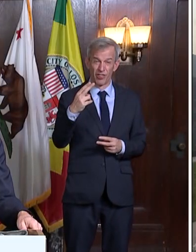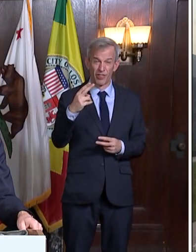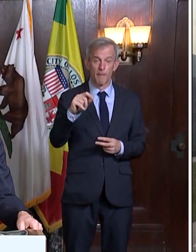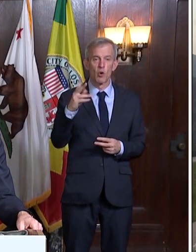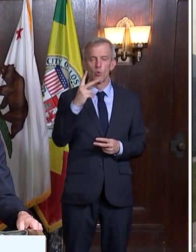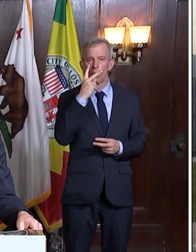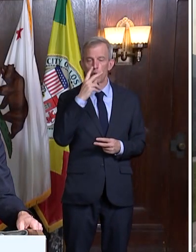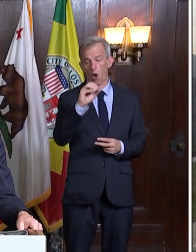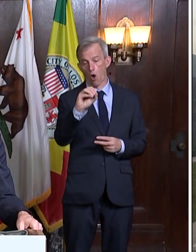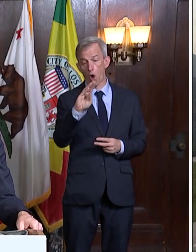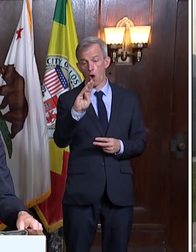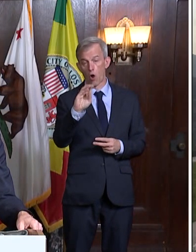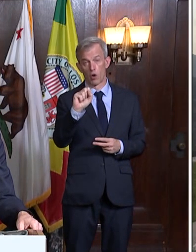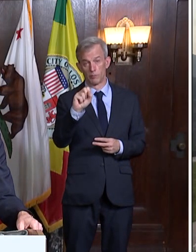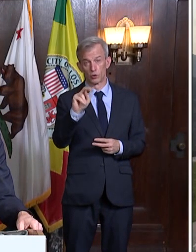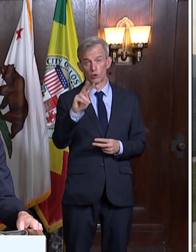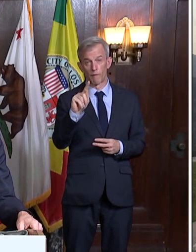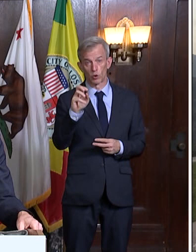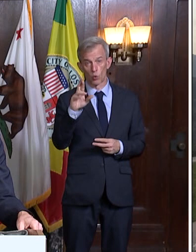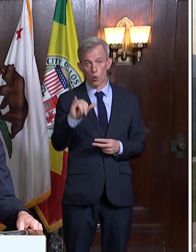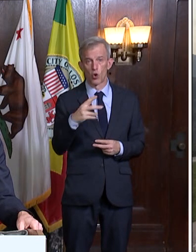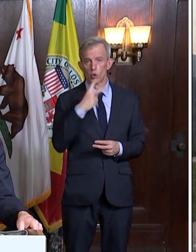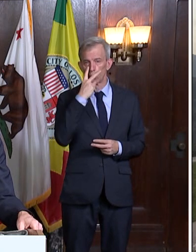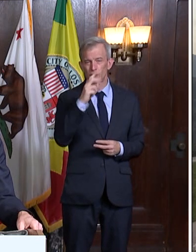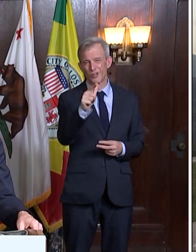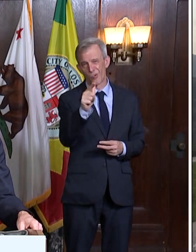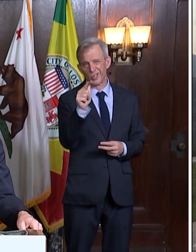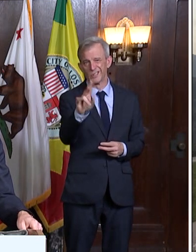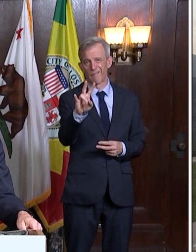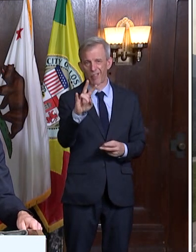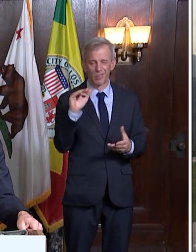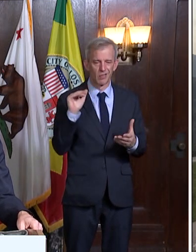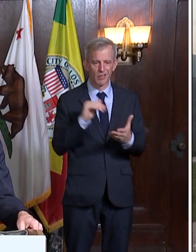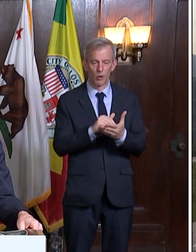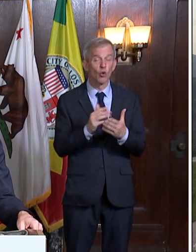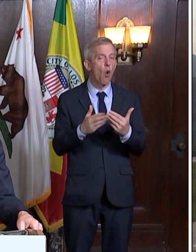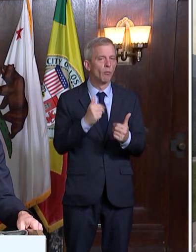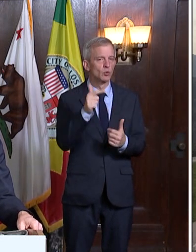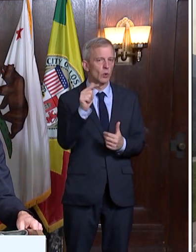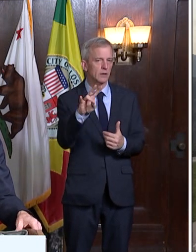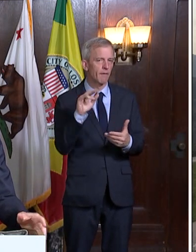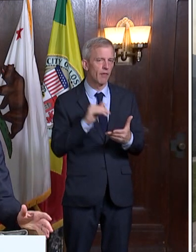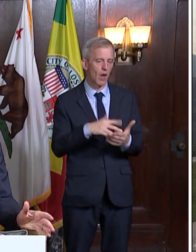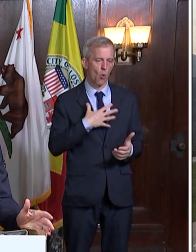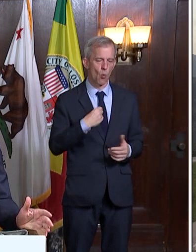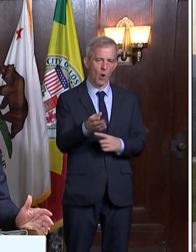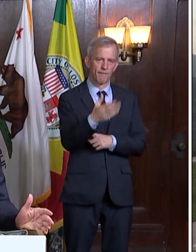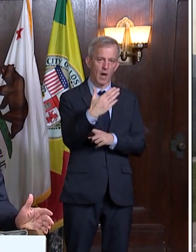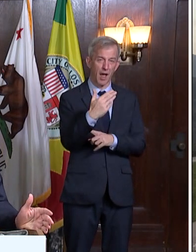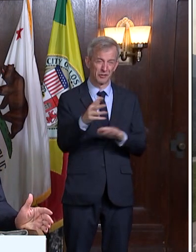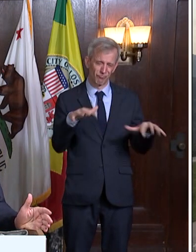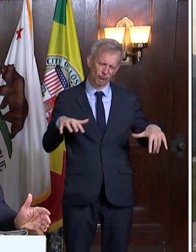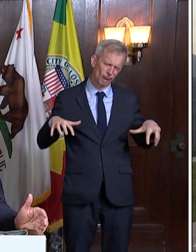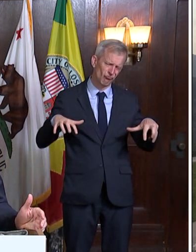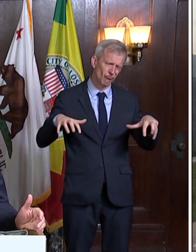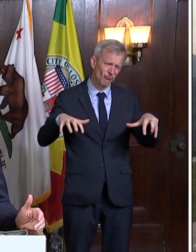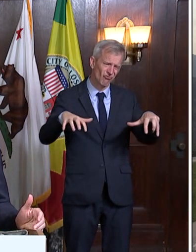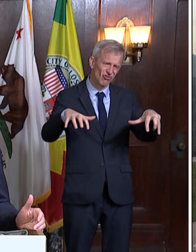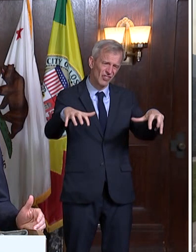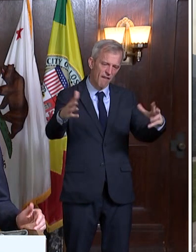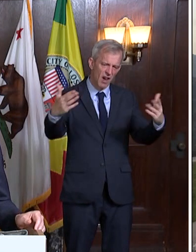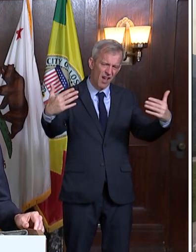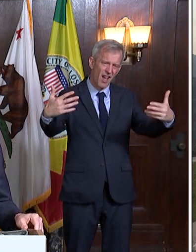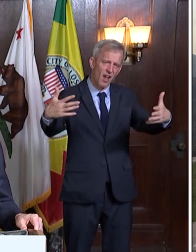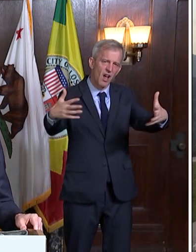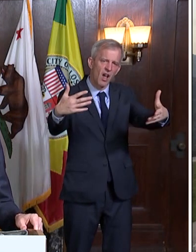there yesterday. There's 27,000 white flags, a sea of flags representing